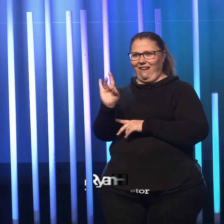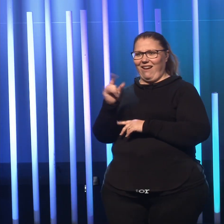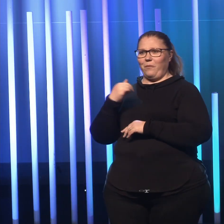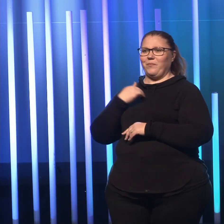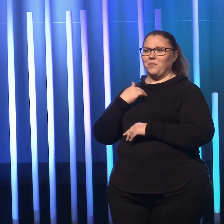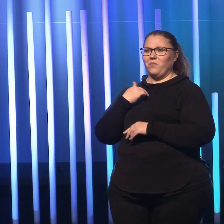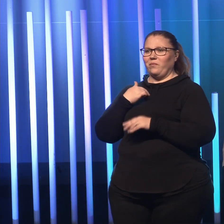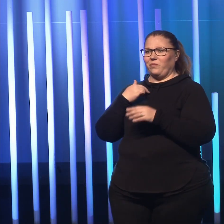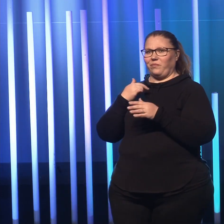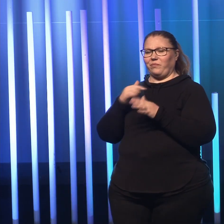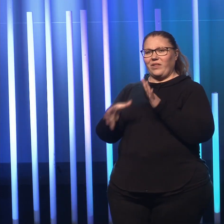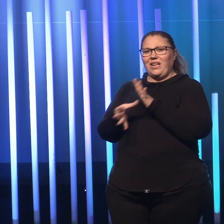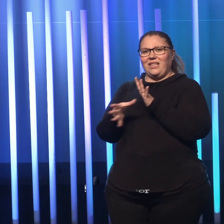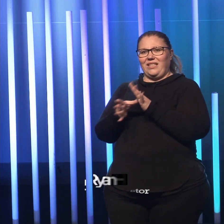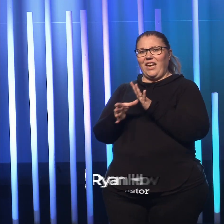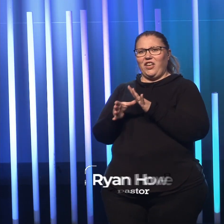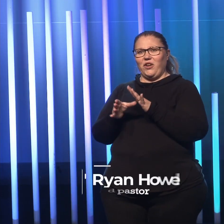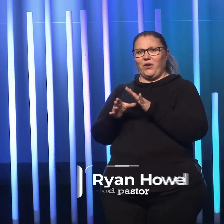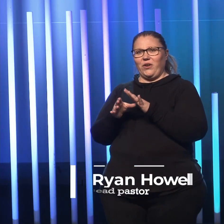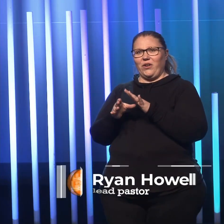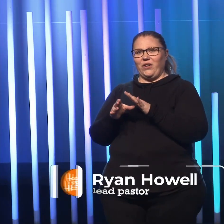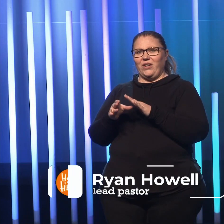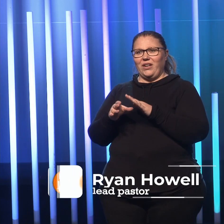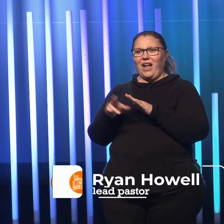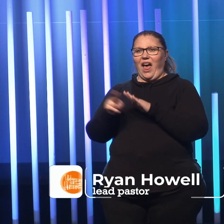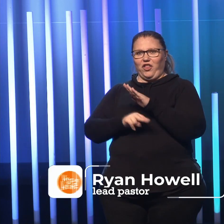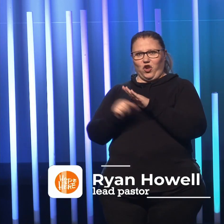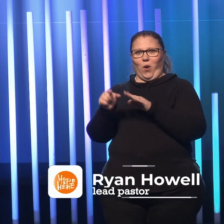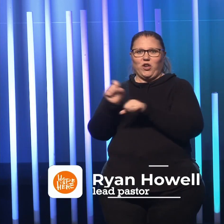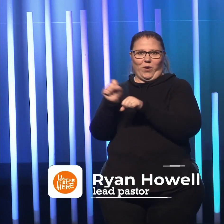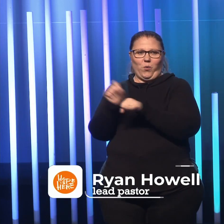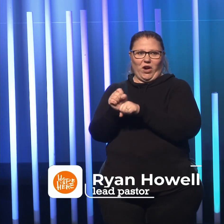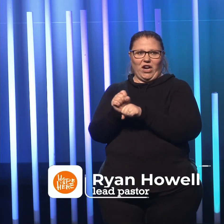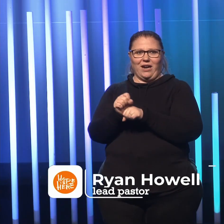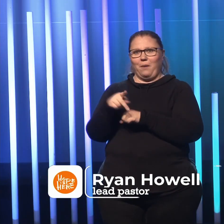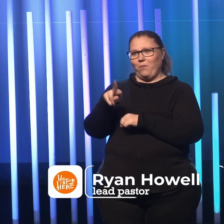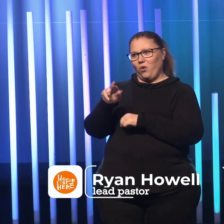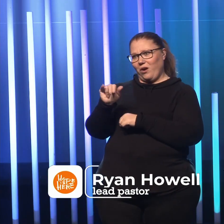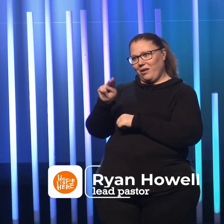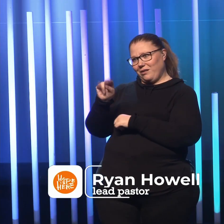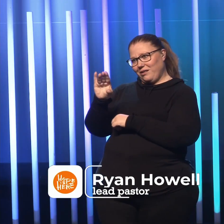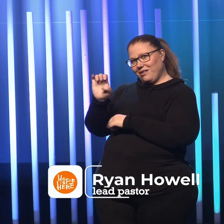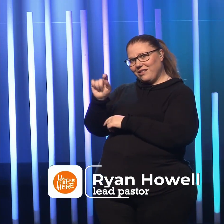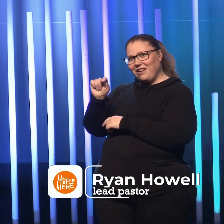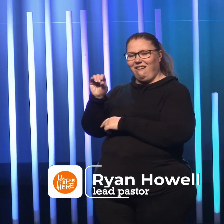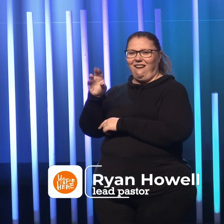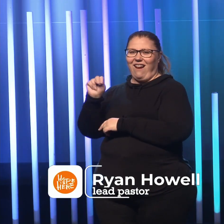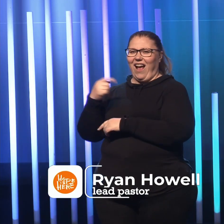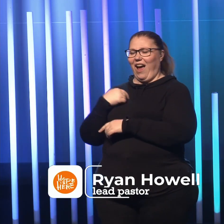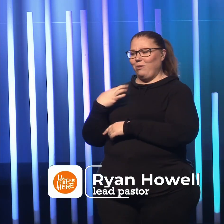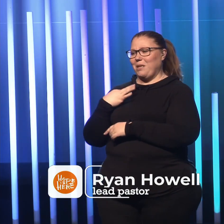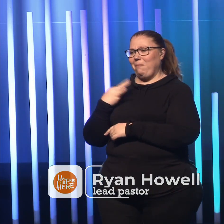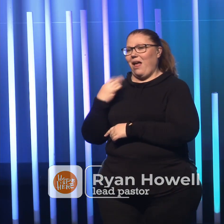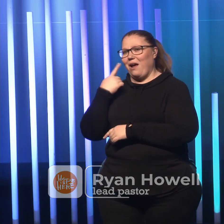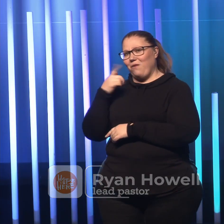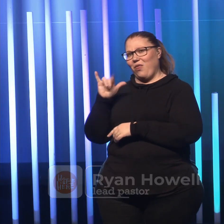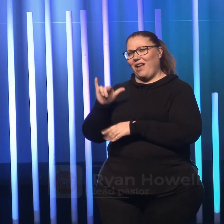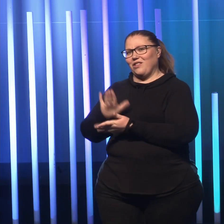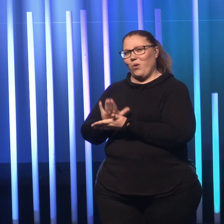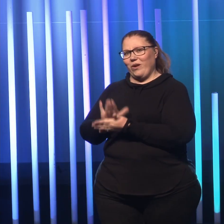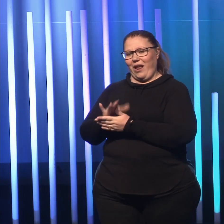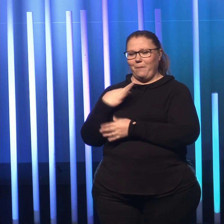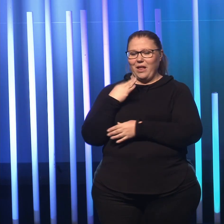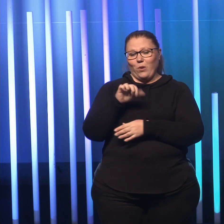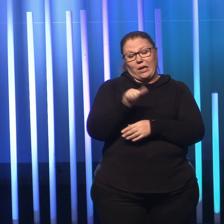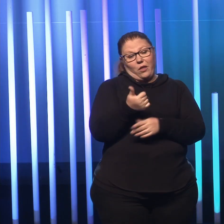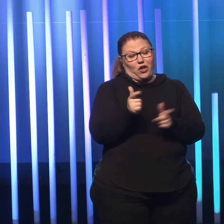my undergraduate work, and I'm applying to graduate programs in Princeton, second-class school I was applying to, right? And I also applied to another little